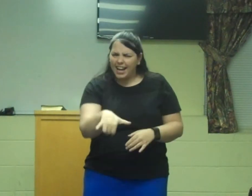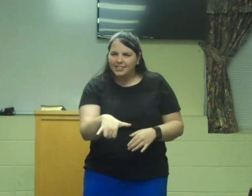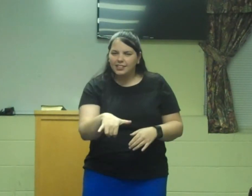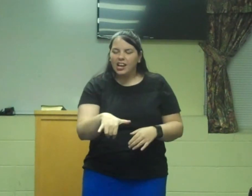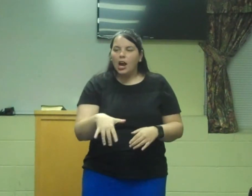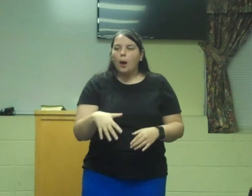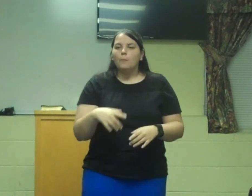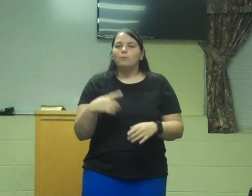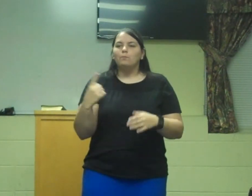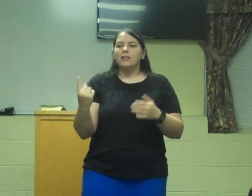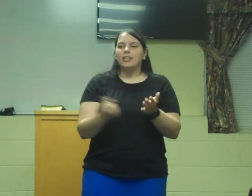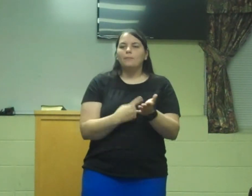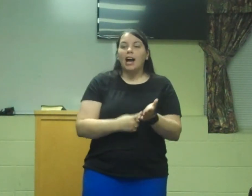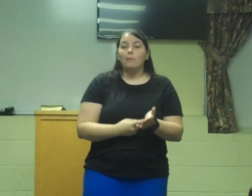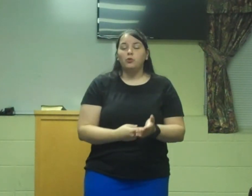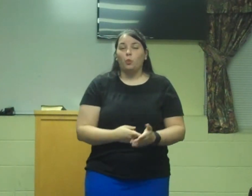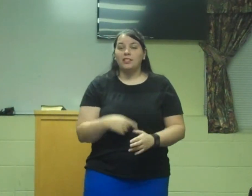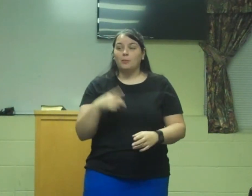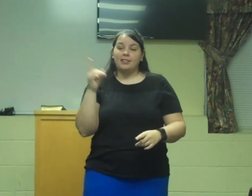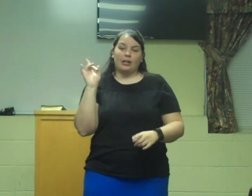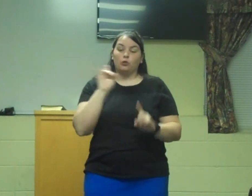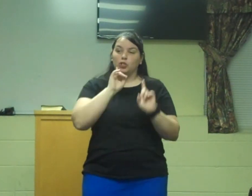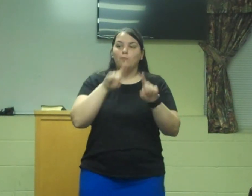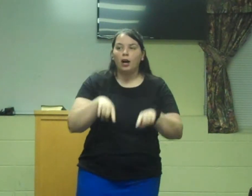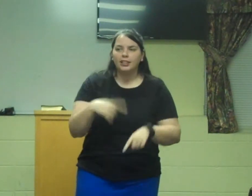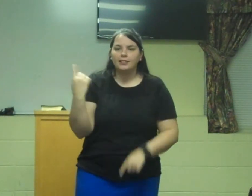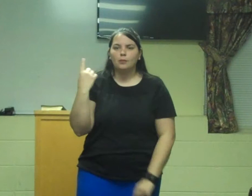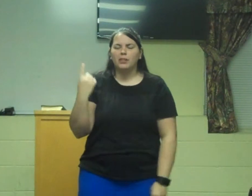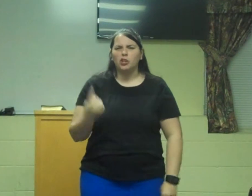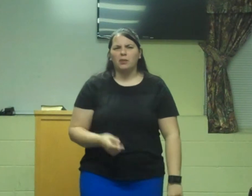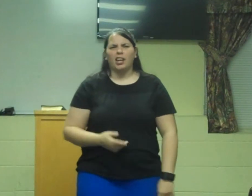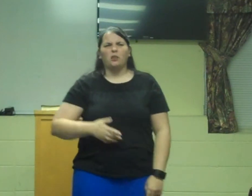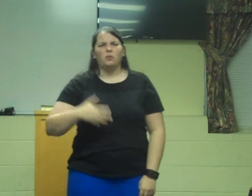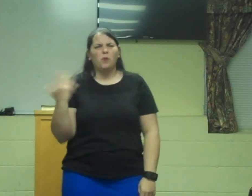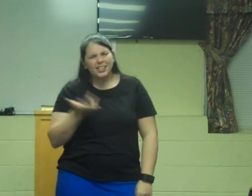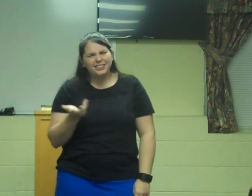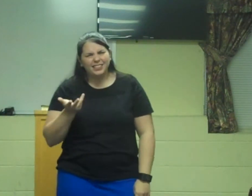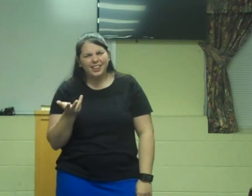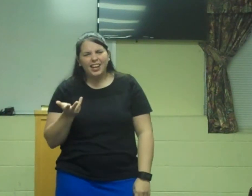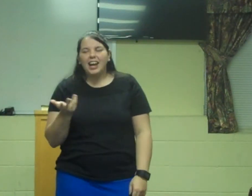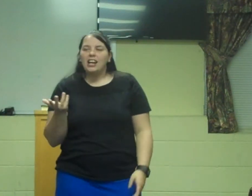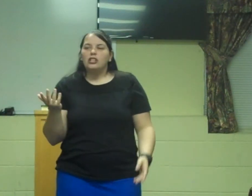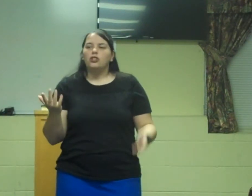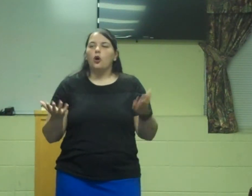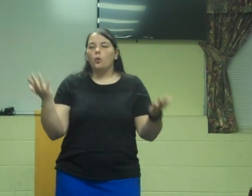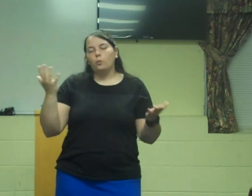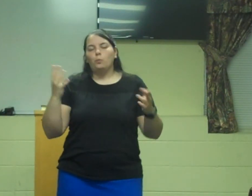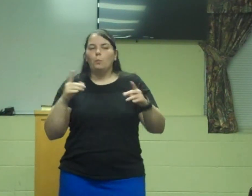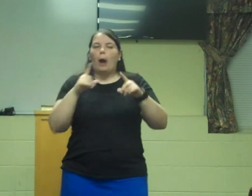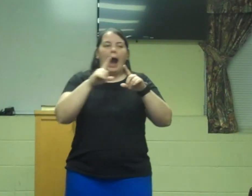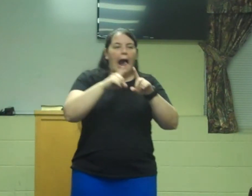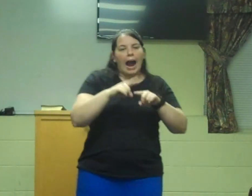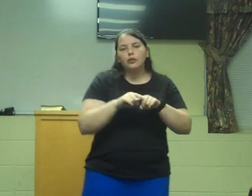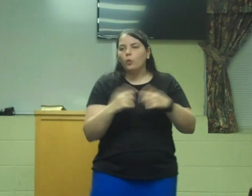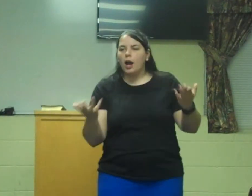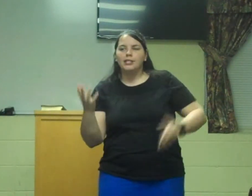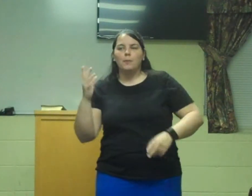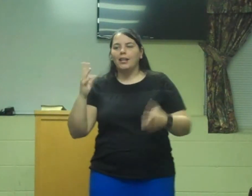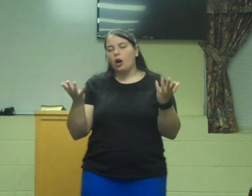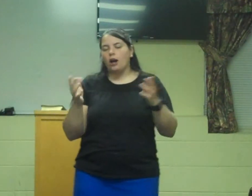that? But sometimes when somebody's like, you're responding to something, you'd be like, what? So either one, depending on